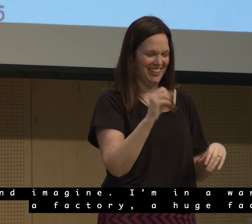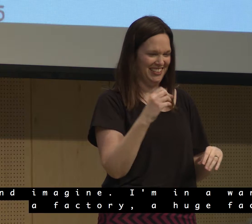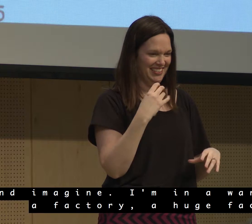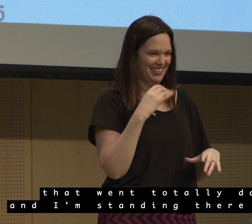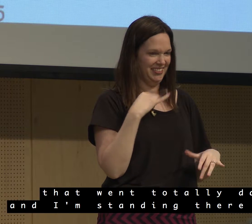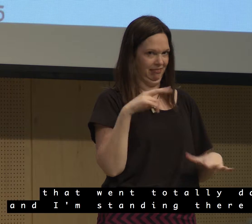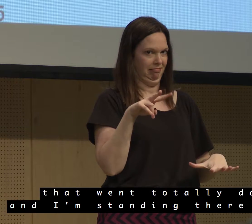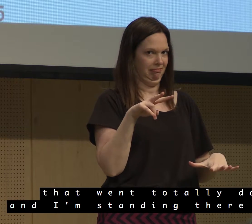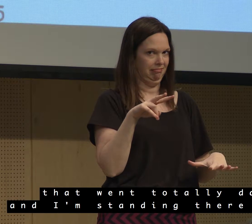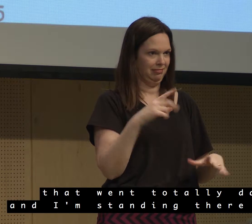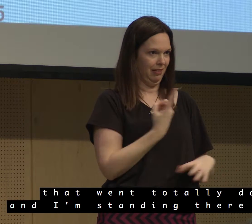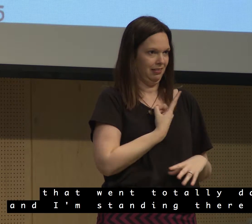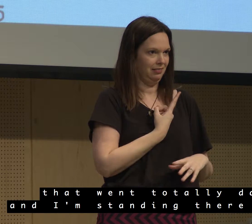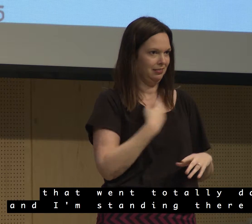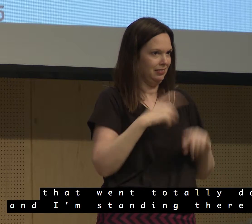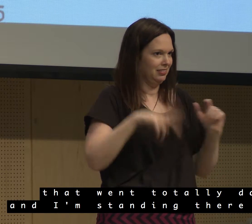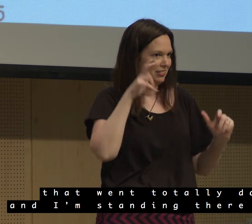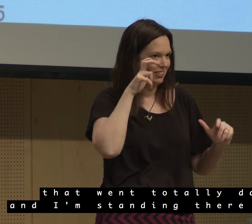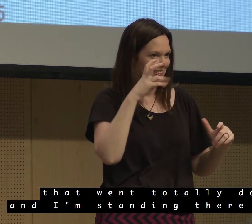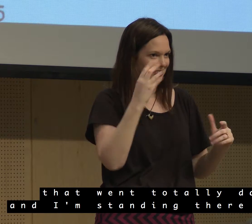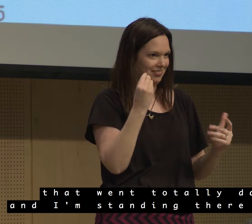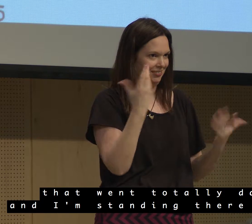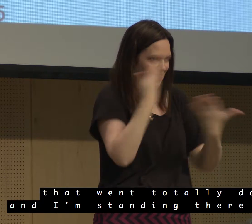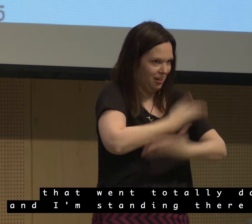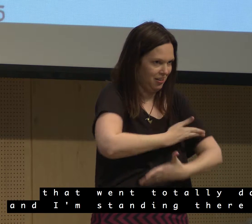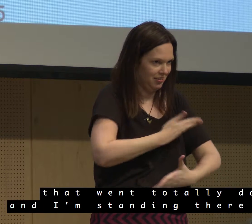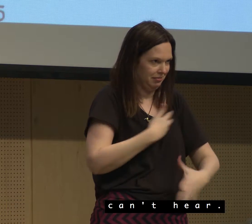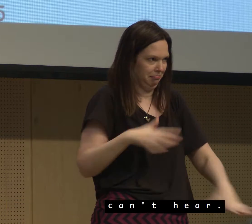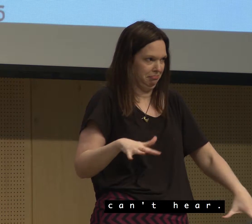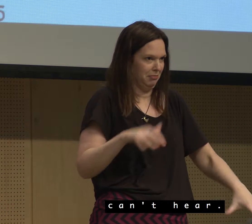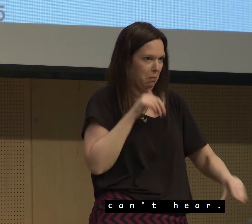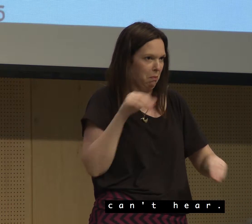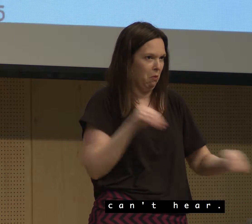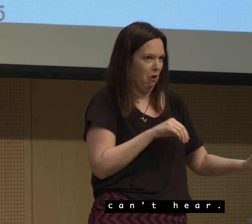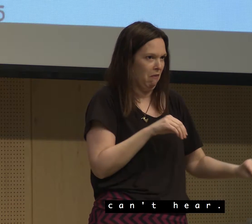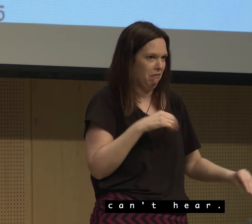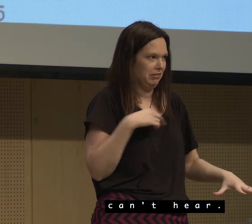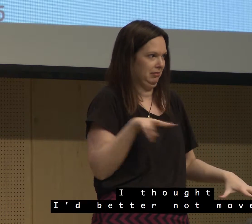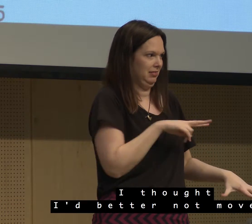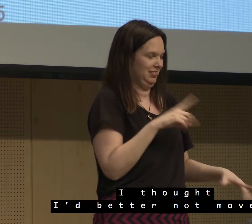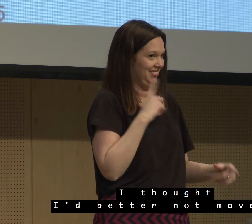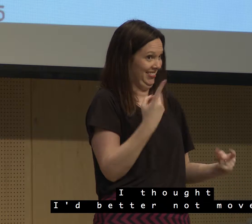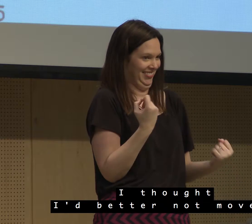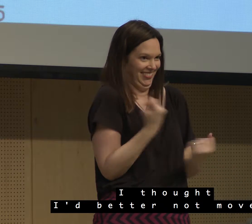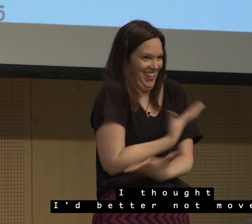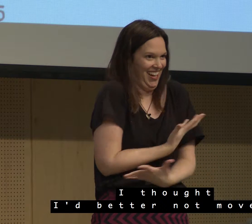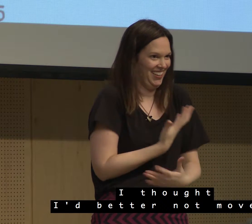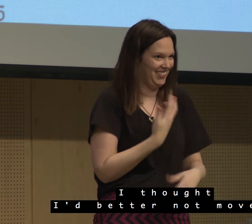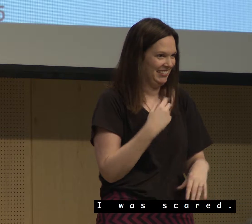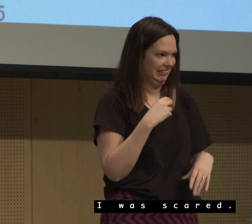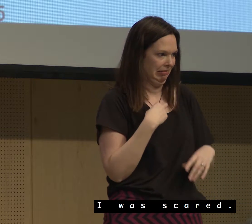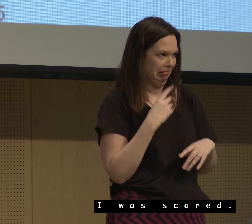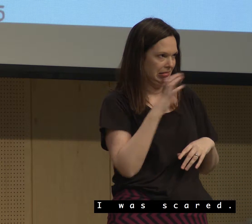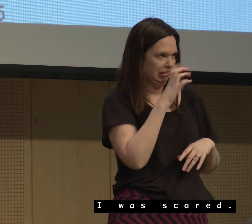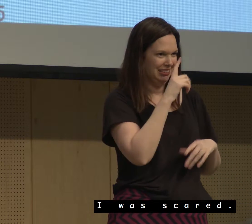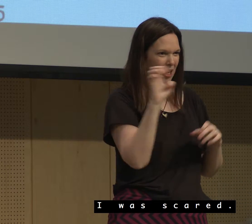factory that went totally dark, and I'm standing there alone, can't hear. I thought, I better not move. I was